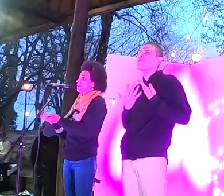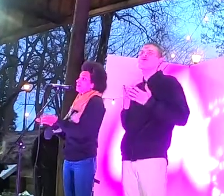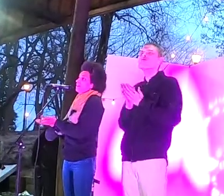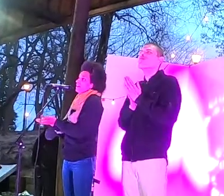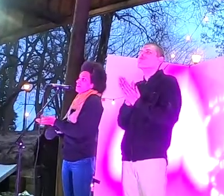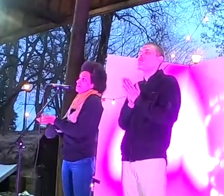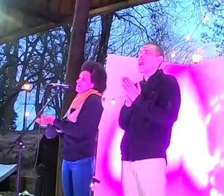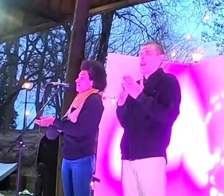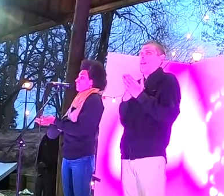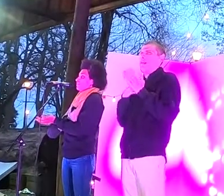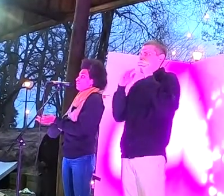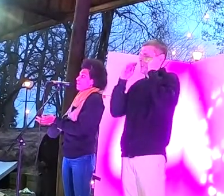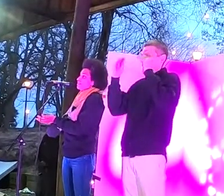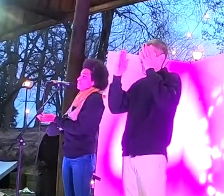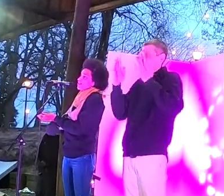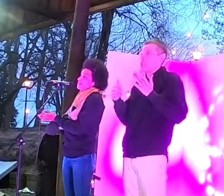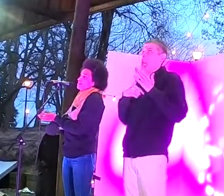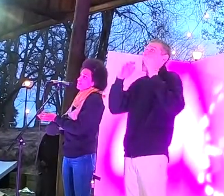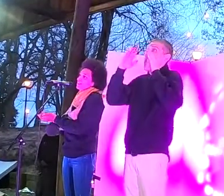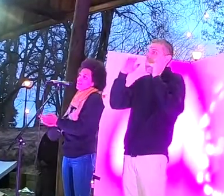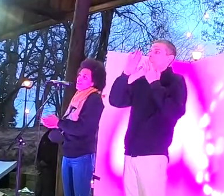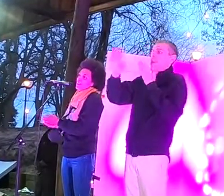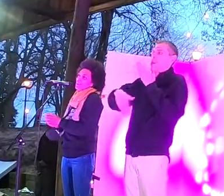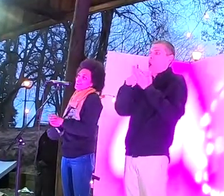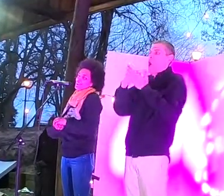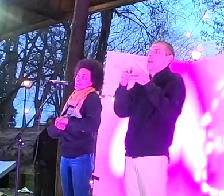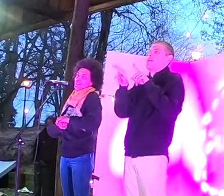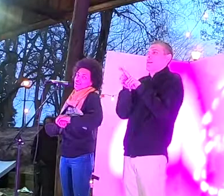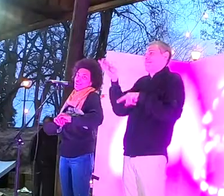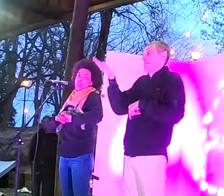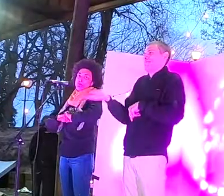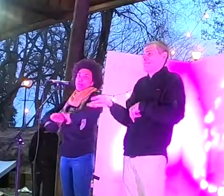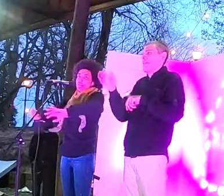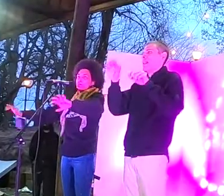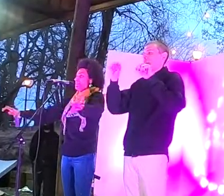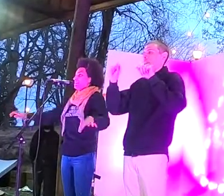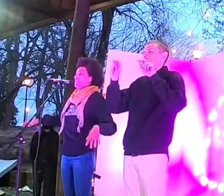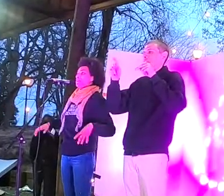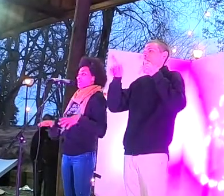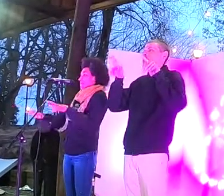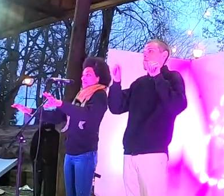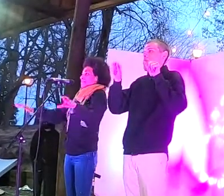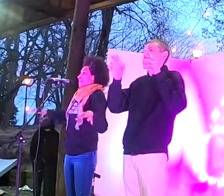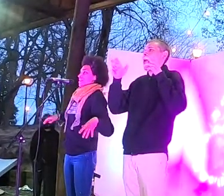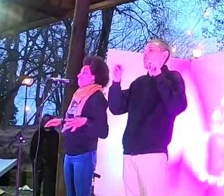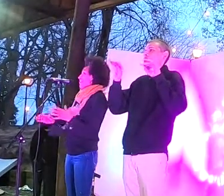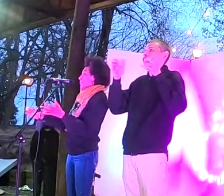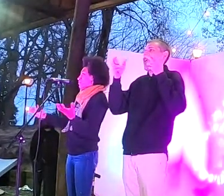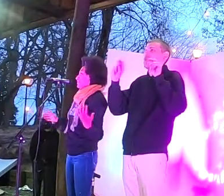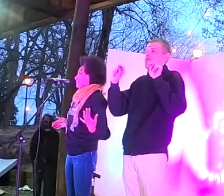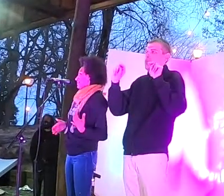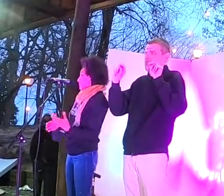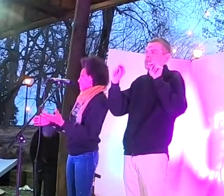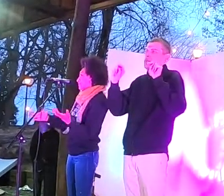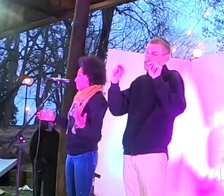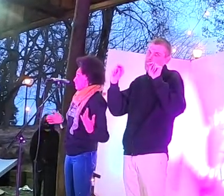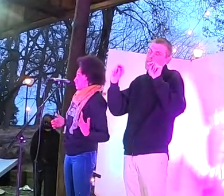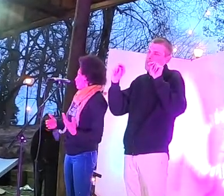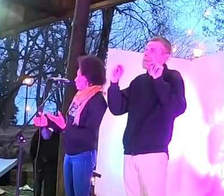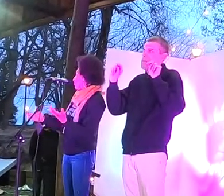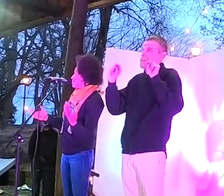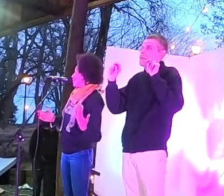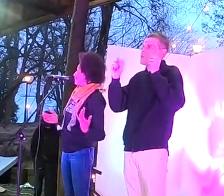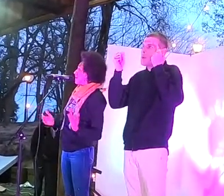are exactly like Miss Angela Braxton Johnson. I can see many, many environments, I don't want to